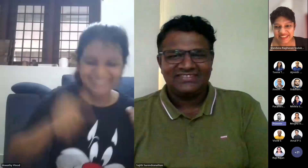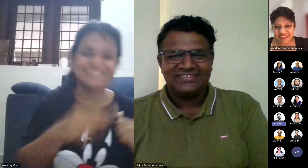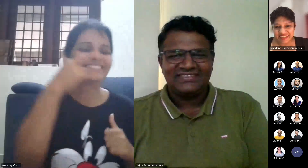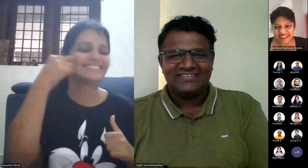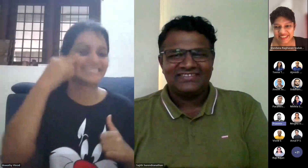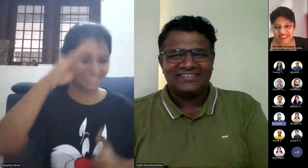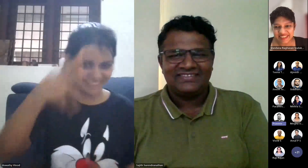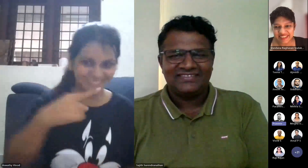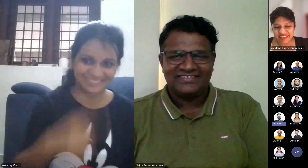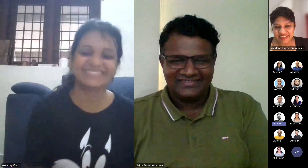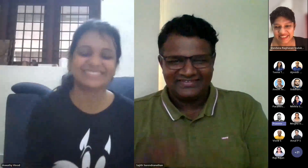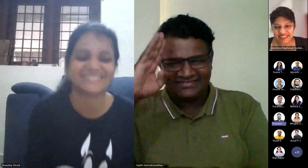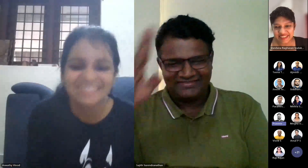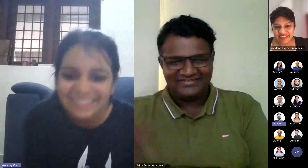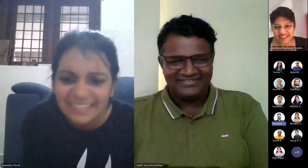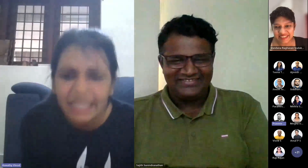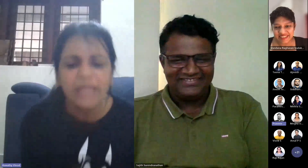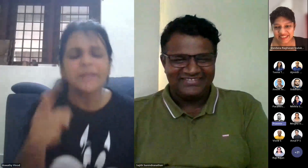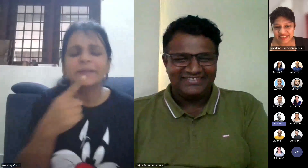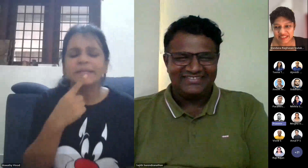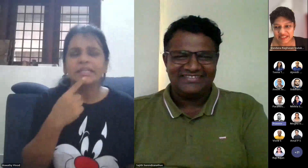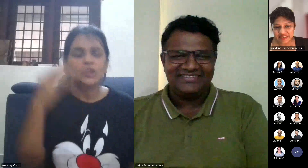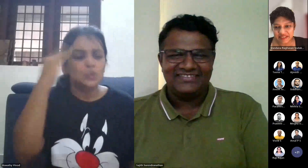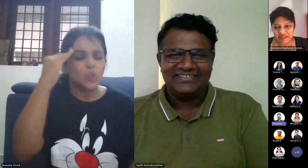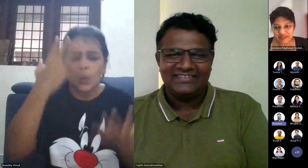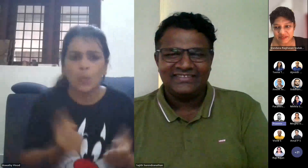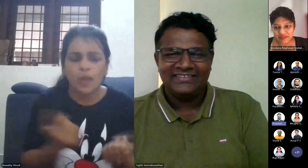Sajith. Uh, I just want to know that